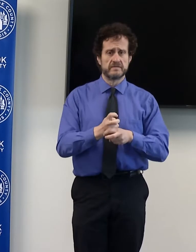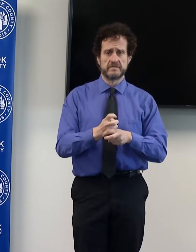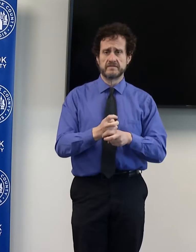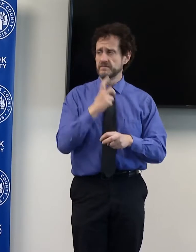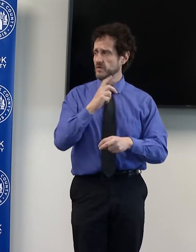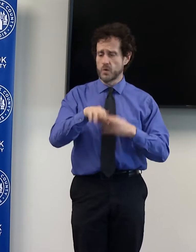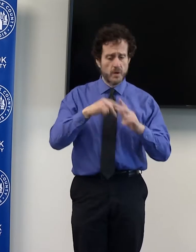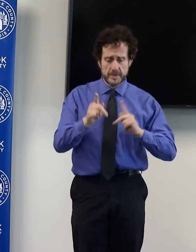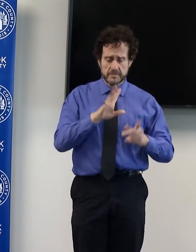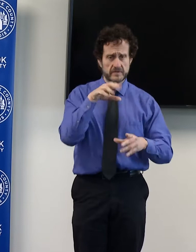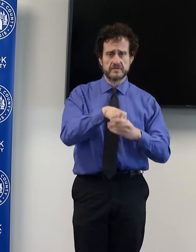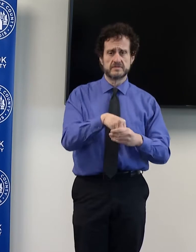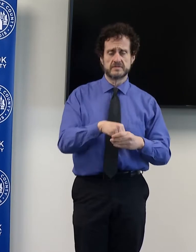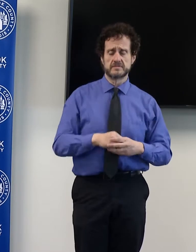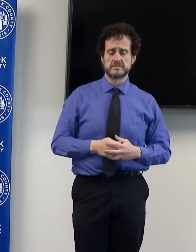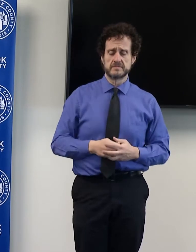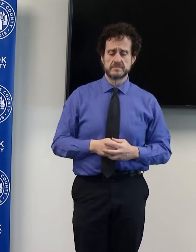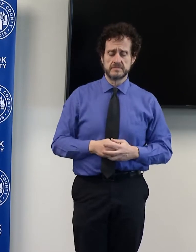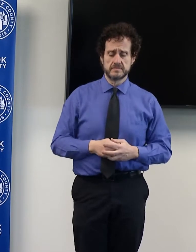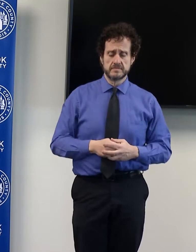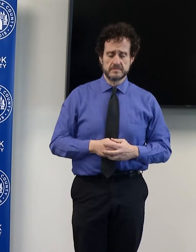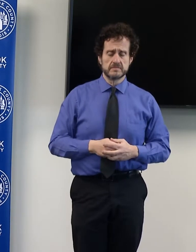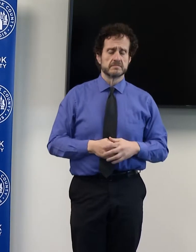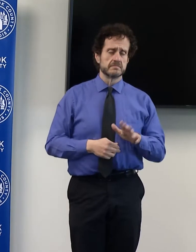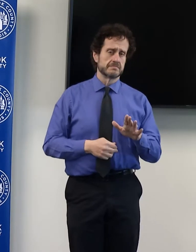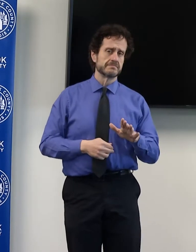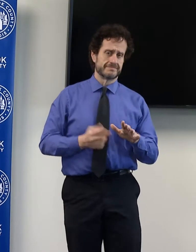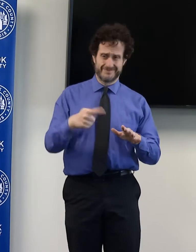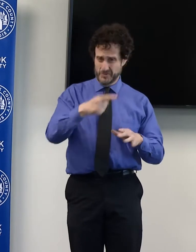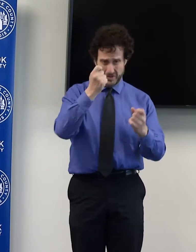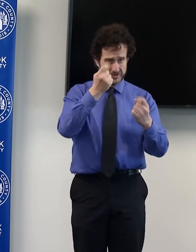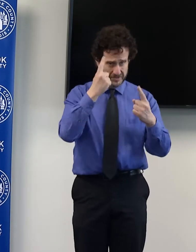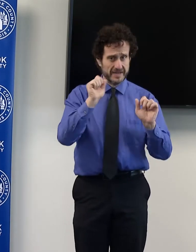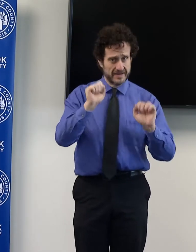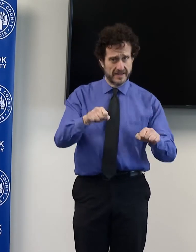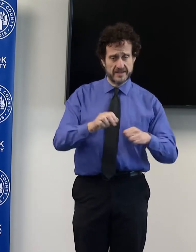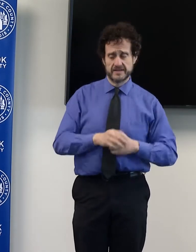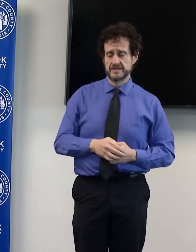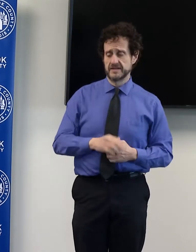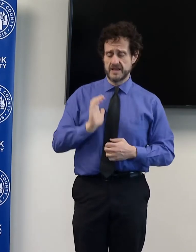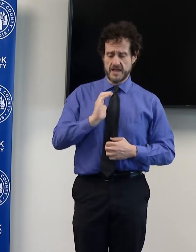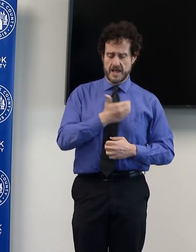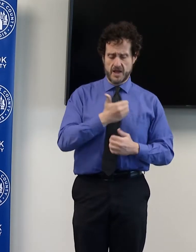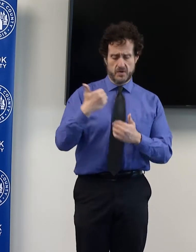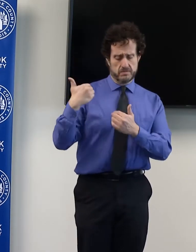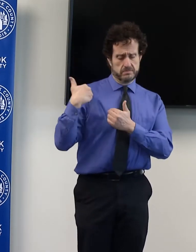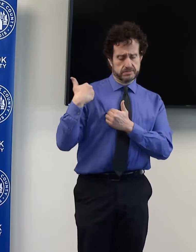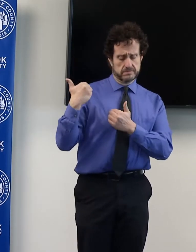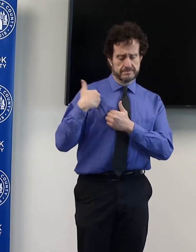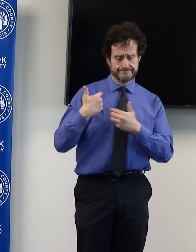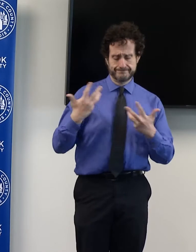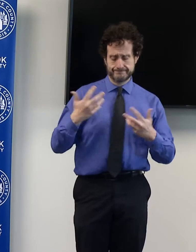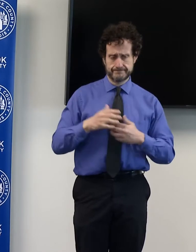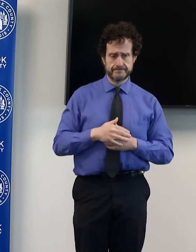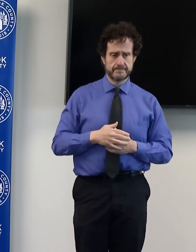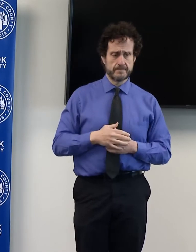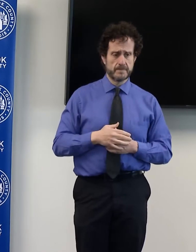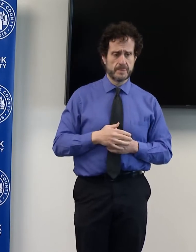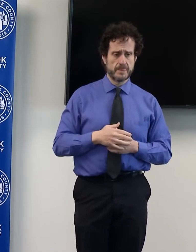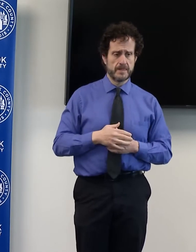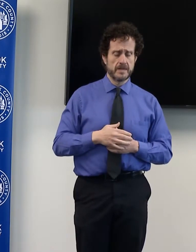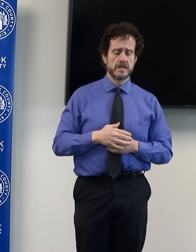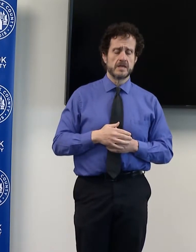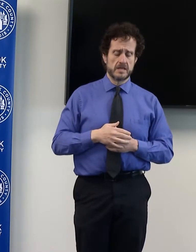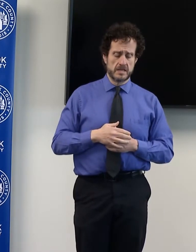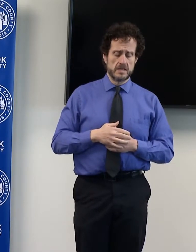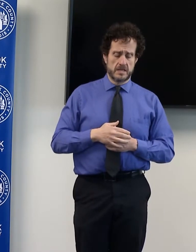everybody involved, and I don't think anybody who's thoughtful would suggest otherwise. Our role is more of a role